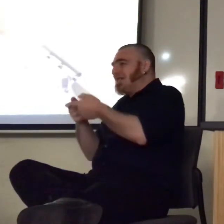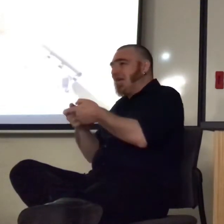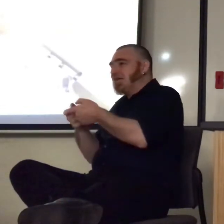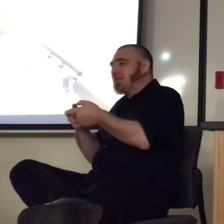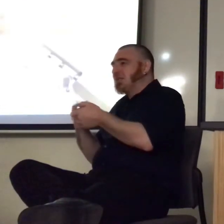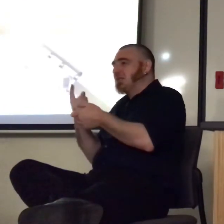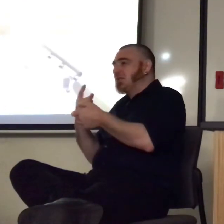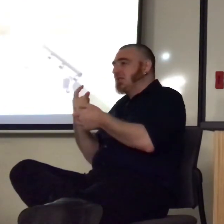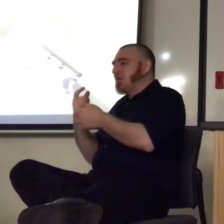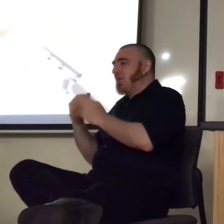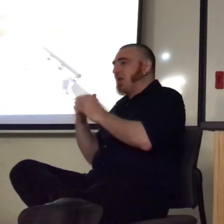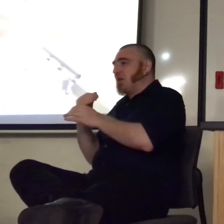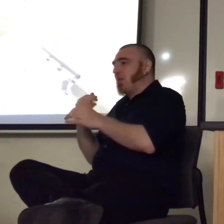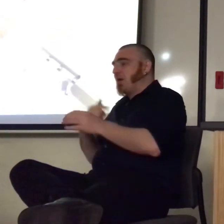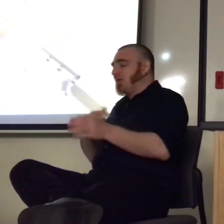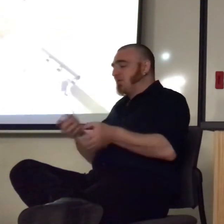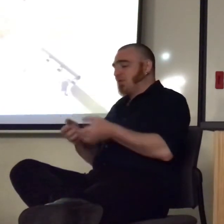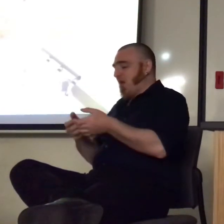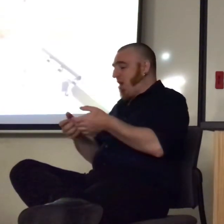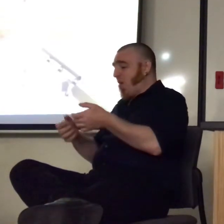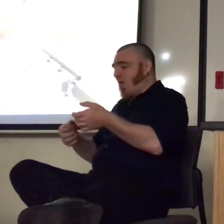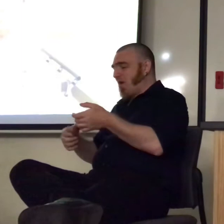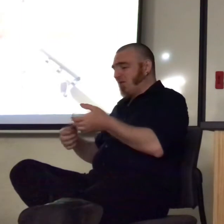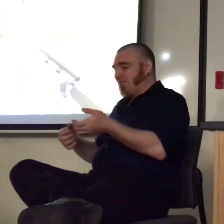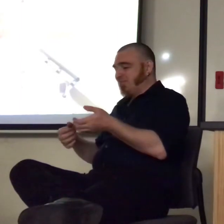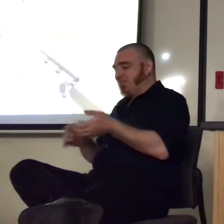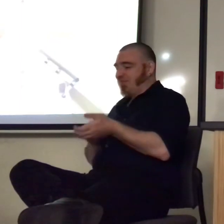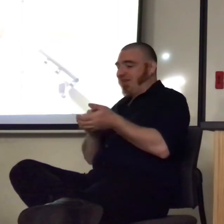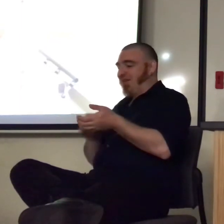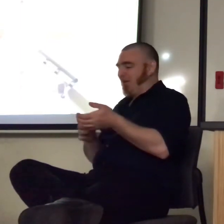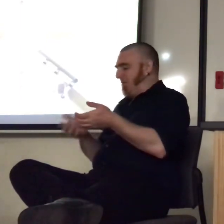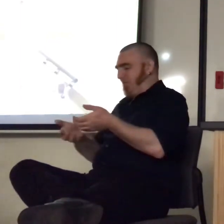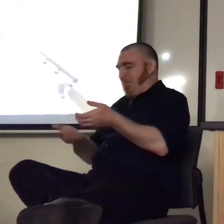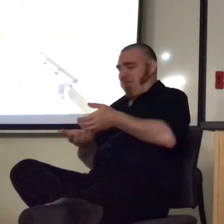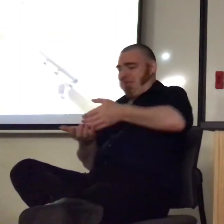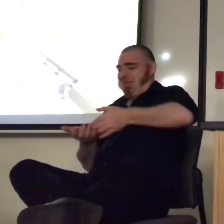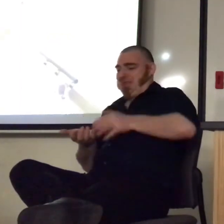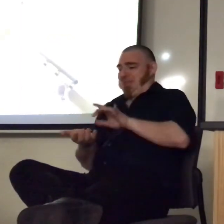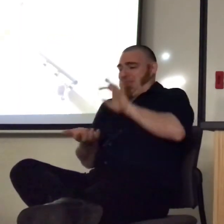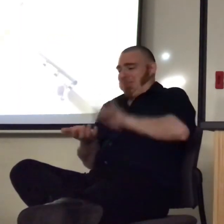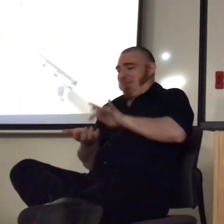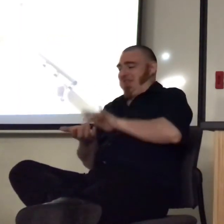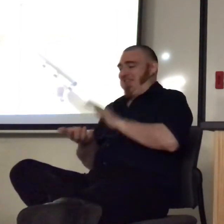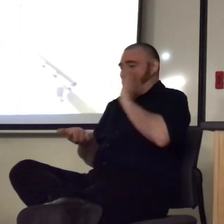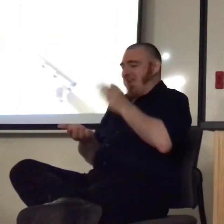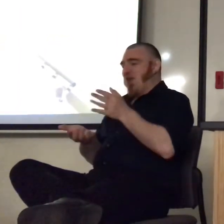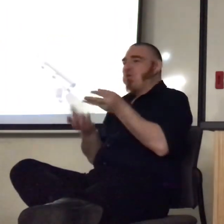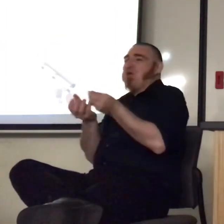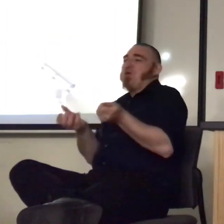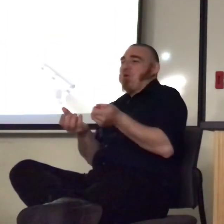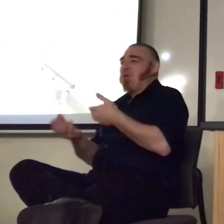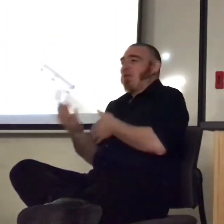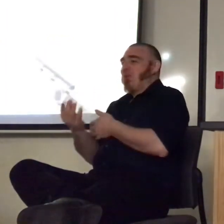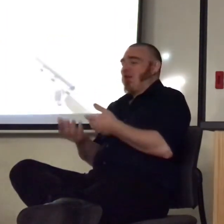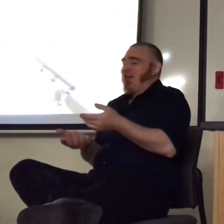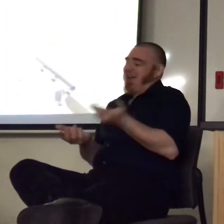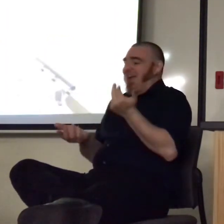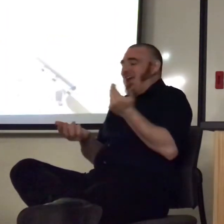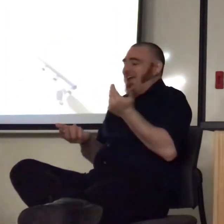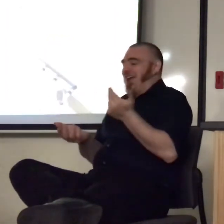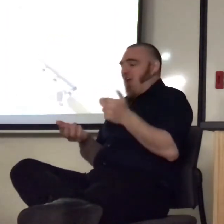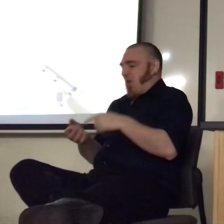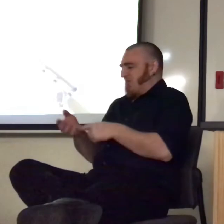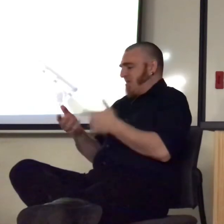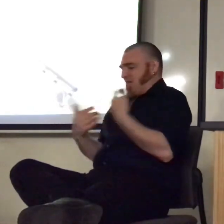too. I did the smile, I stuck out my tongue and I thought, this is going to go away in the morning, so I just went okay. Ahead. Yeah, so you were making sure you didn't have a stroke.